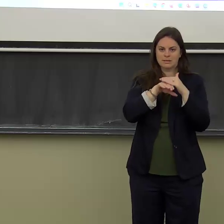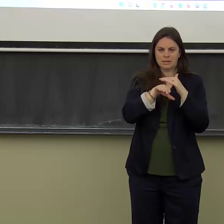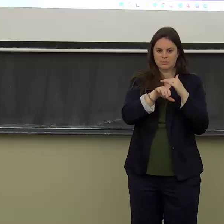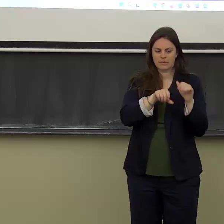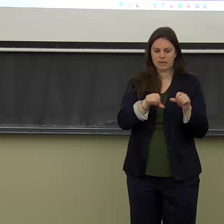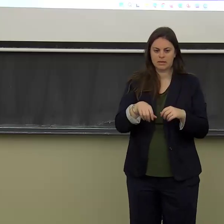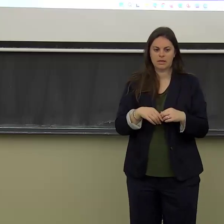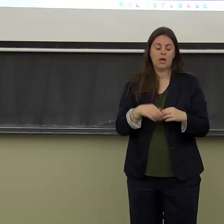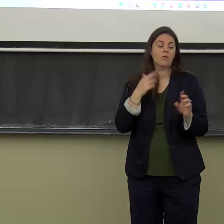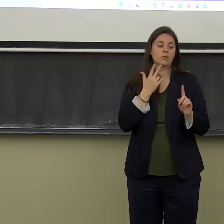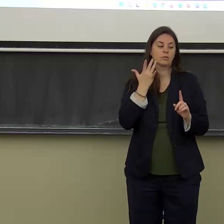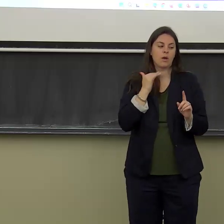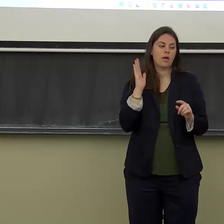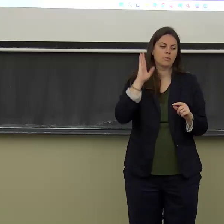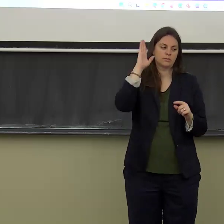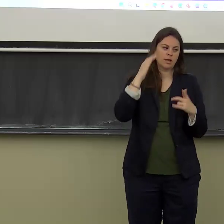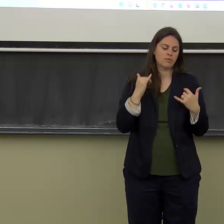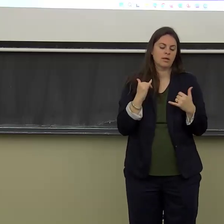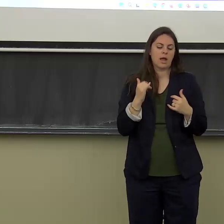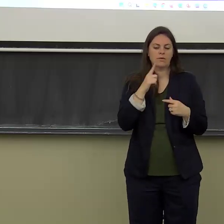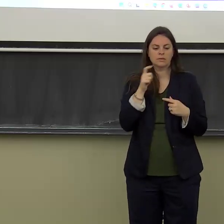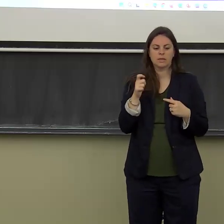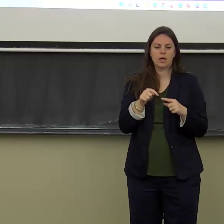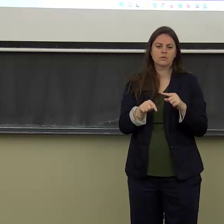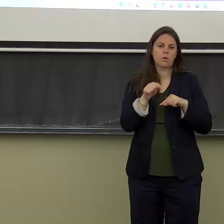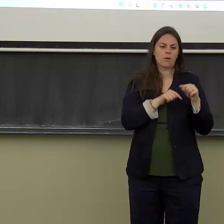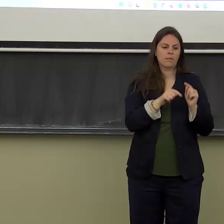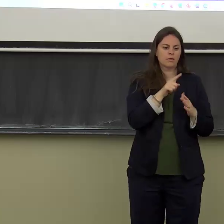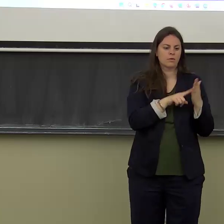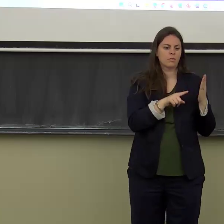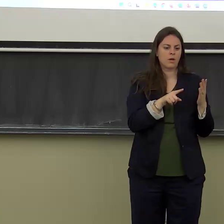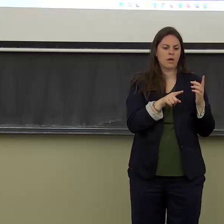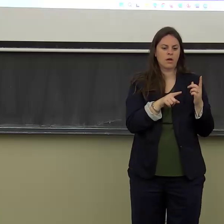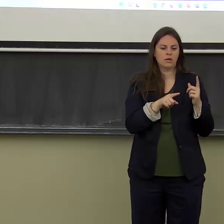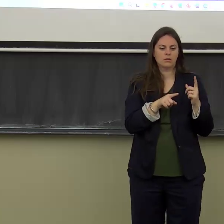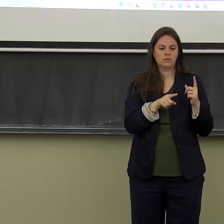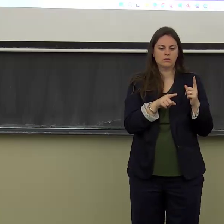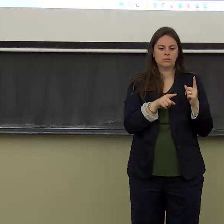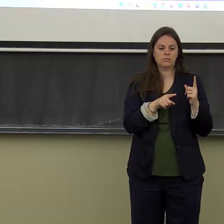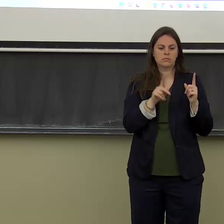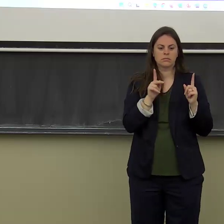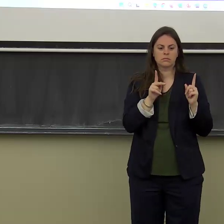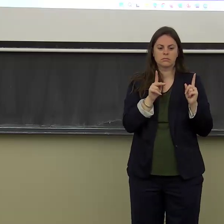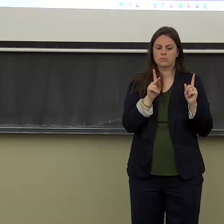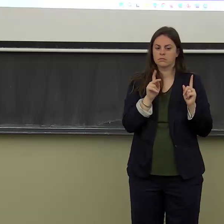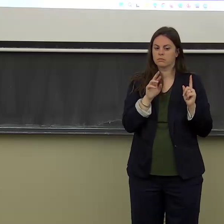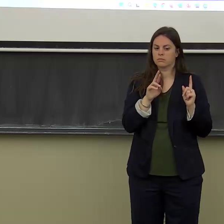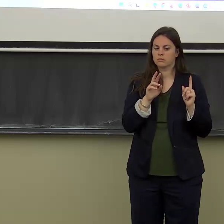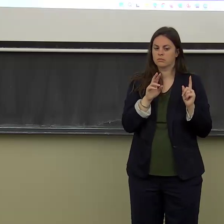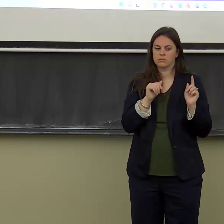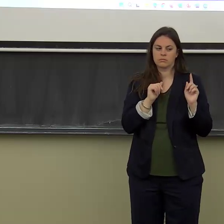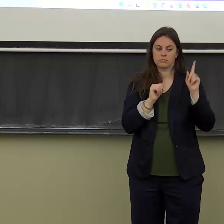and the reason I'm raising my hand right now, is going back to what Jutta said about the levers that we have to pull and